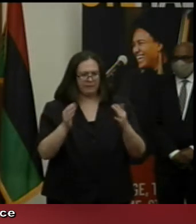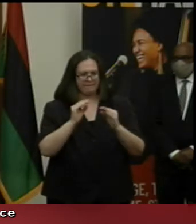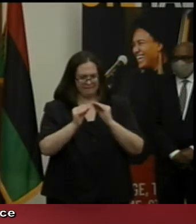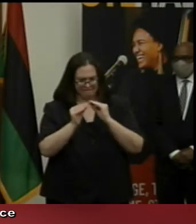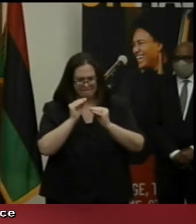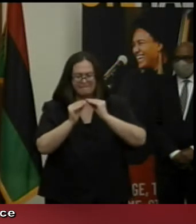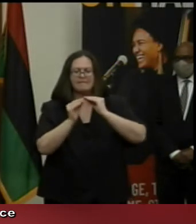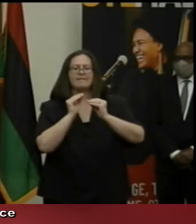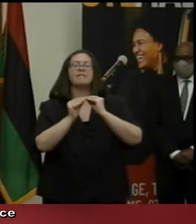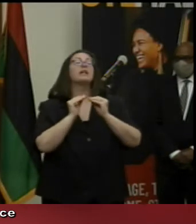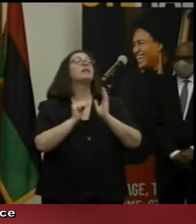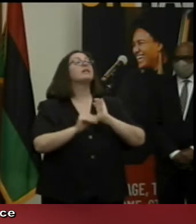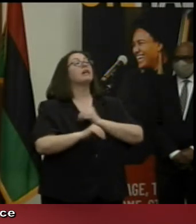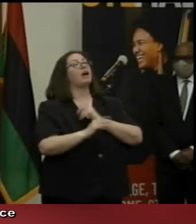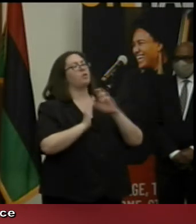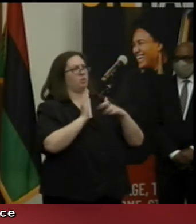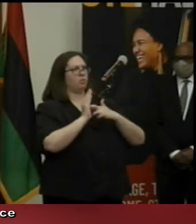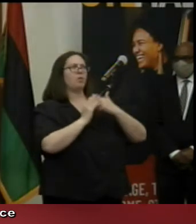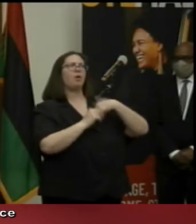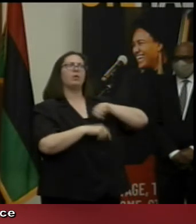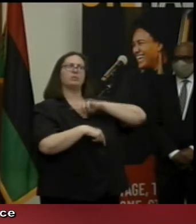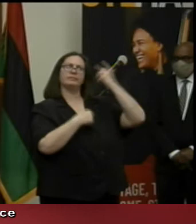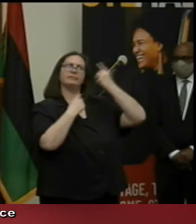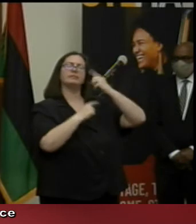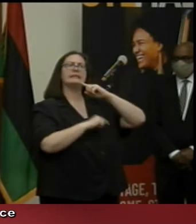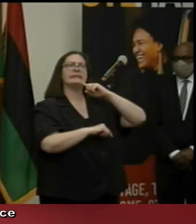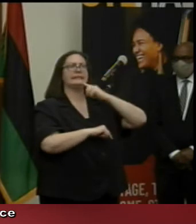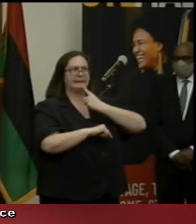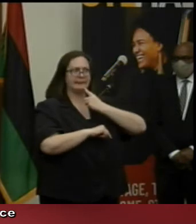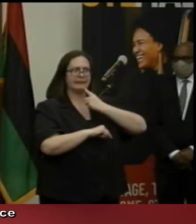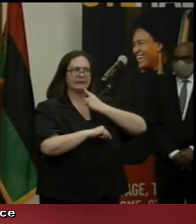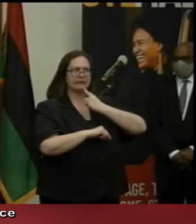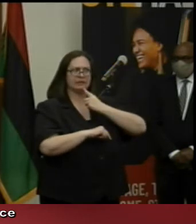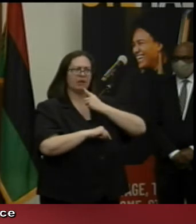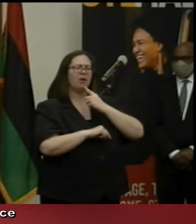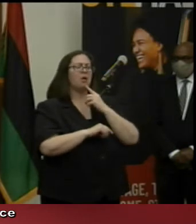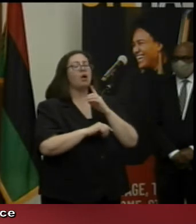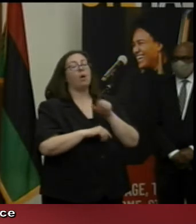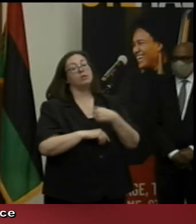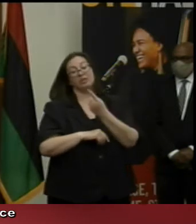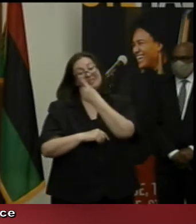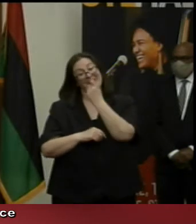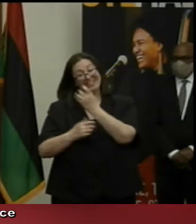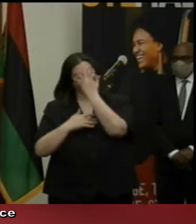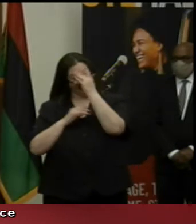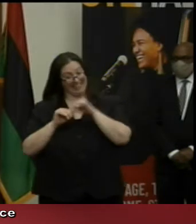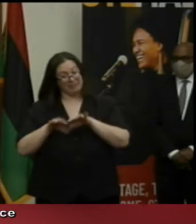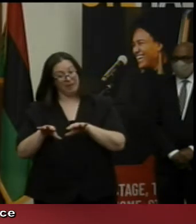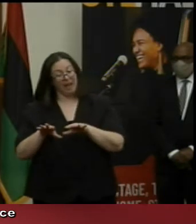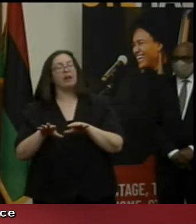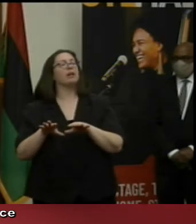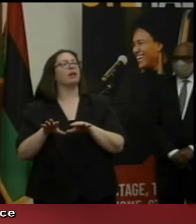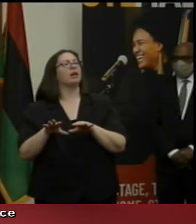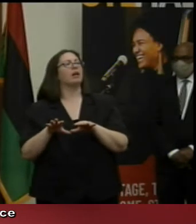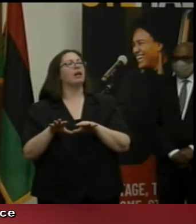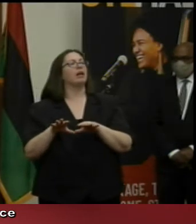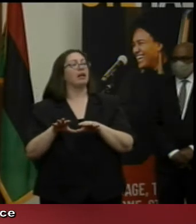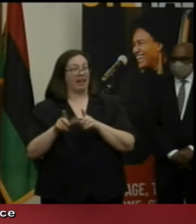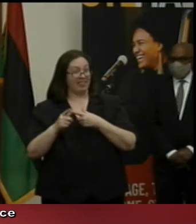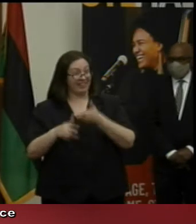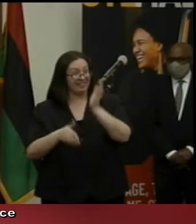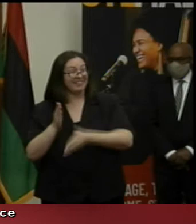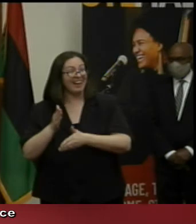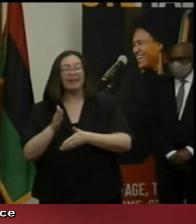We take our roles very seriously, not just during the time for COVID-19, but COVID-19 and beyond, to make sure